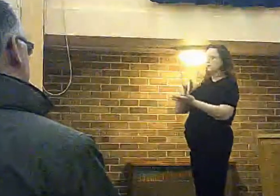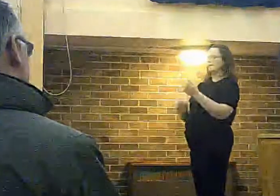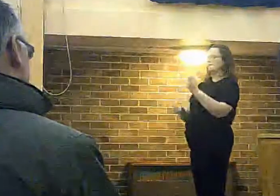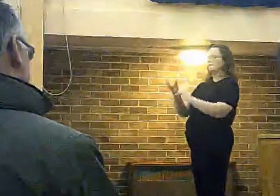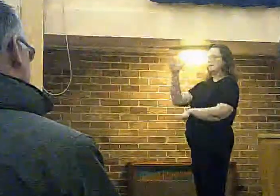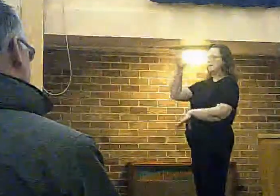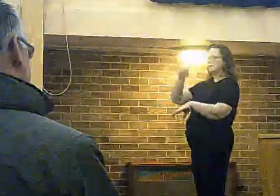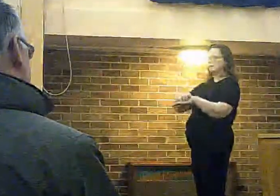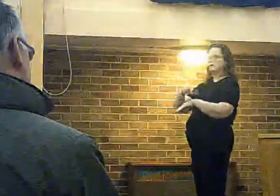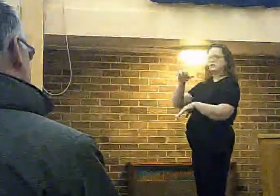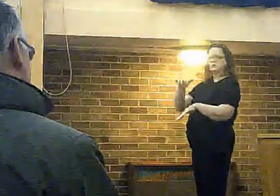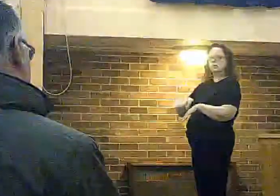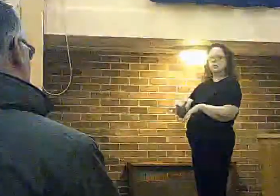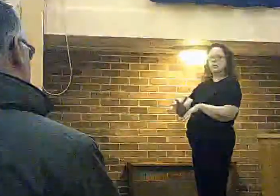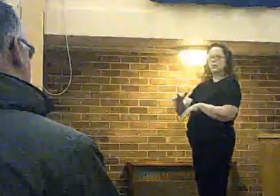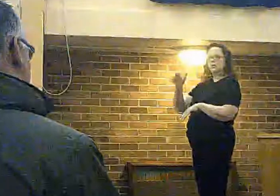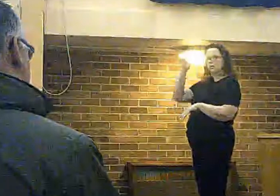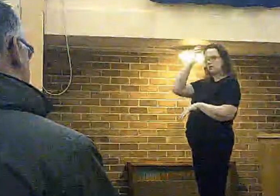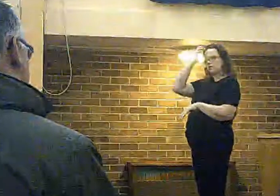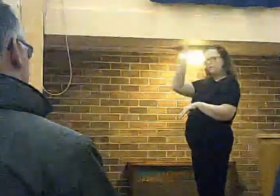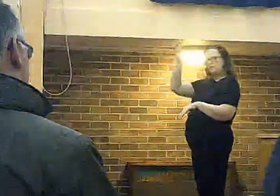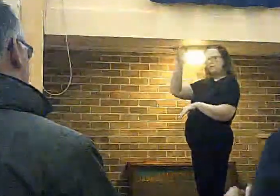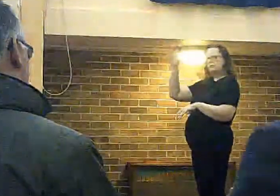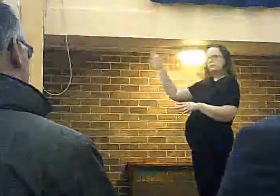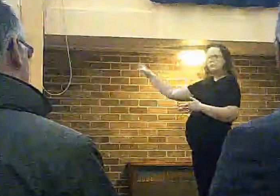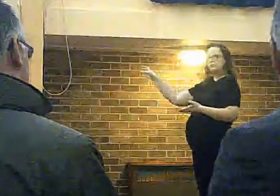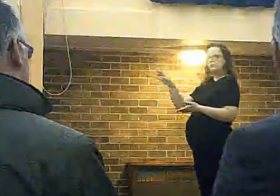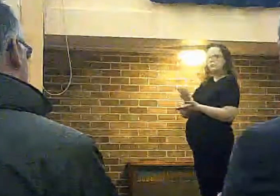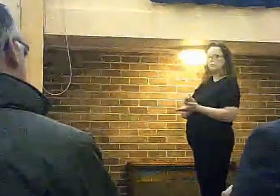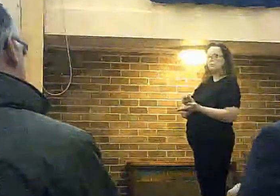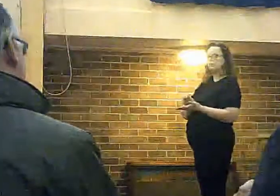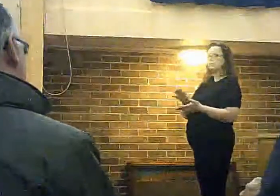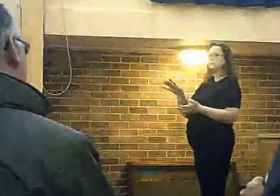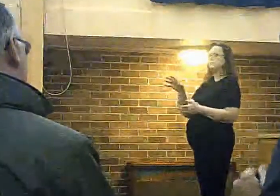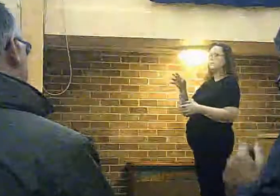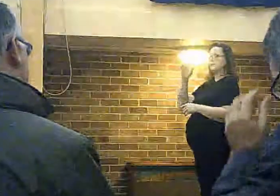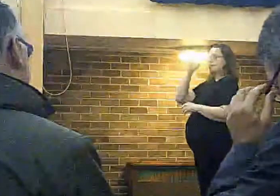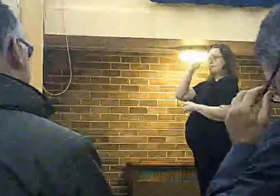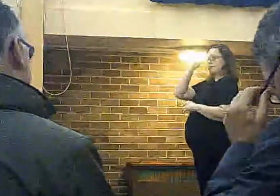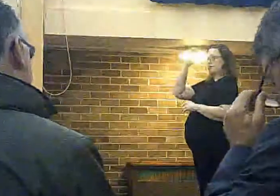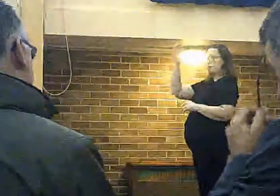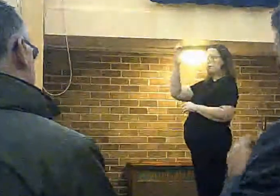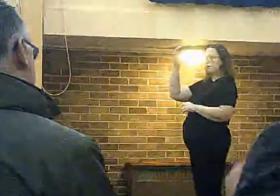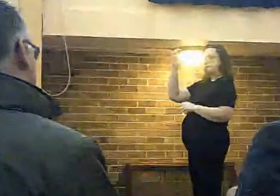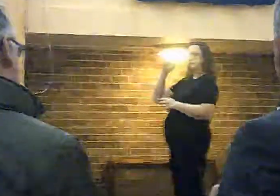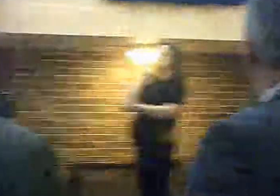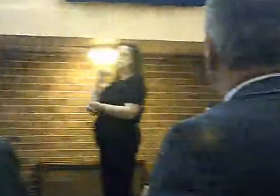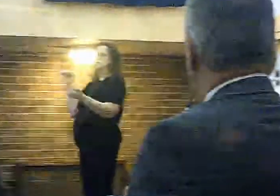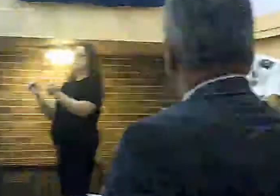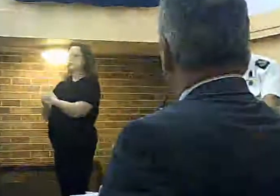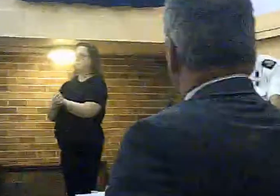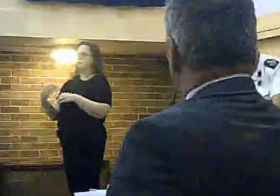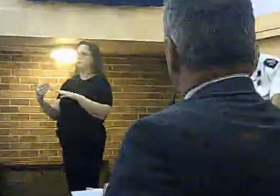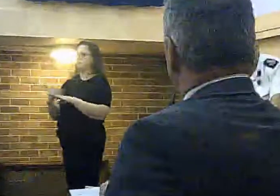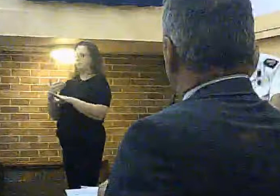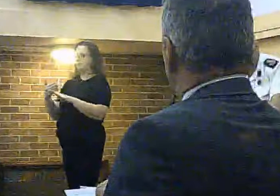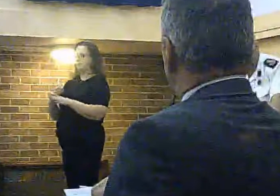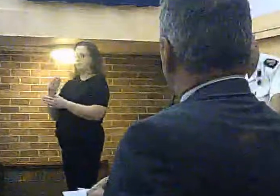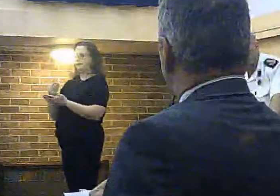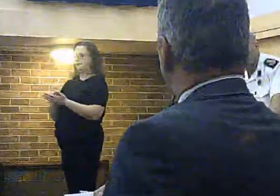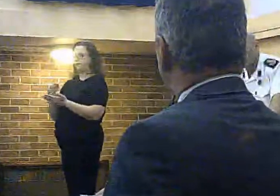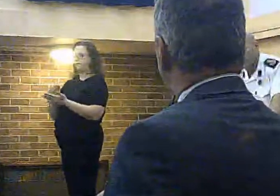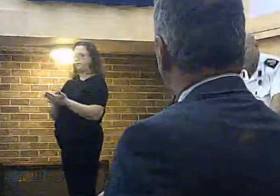in, there's a government incentive to do that? What the government have done, under the Transformation and Efficiencies Fund, we